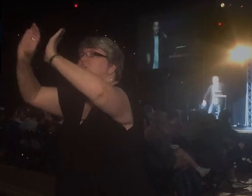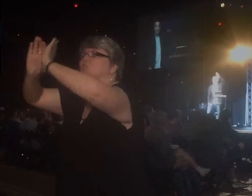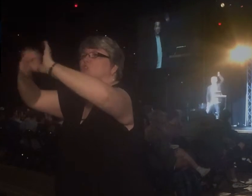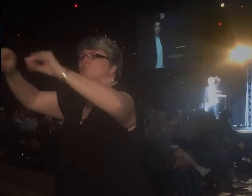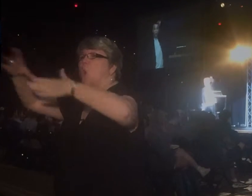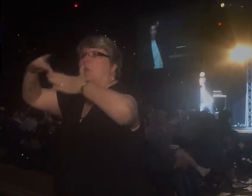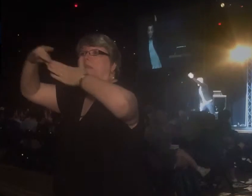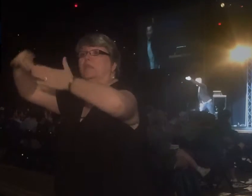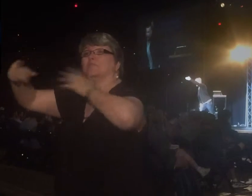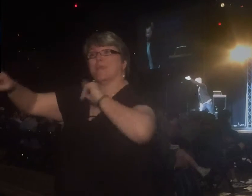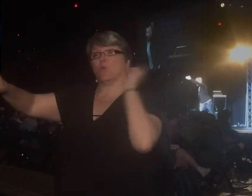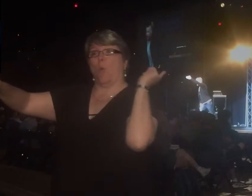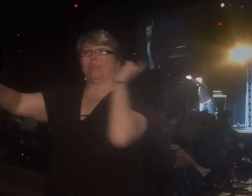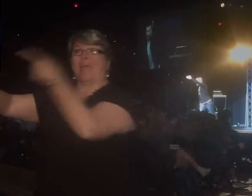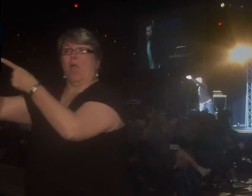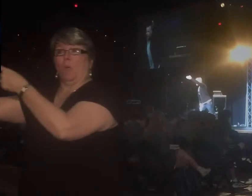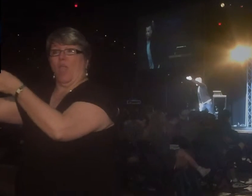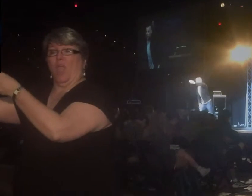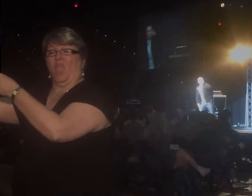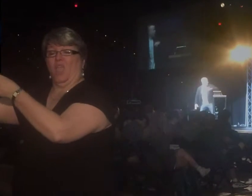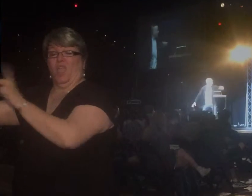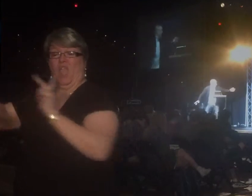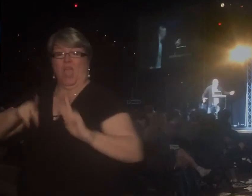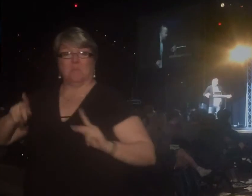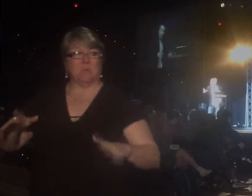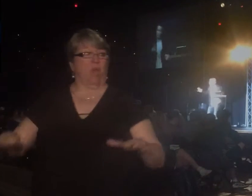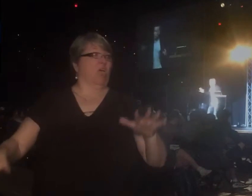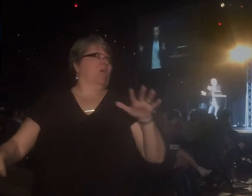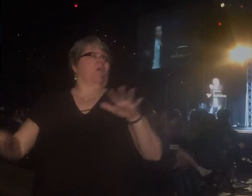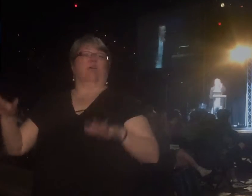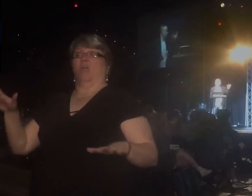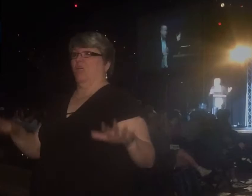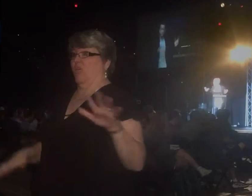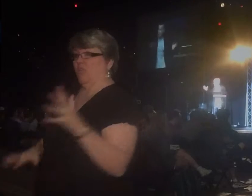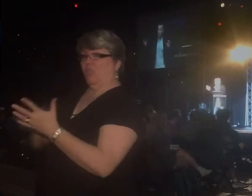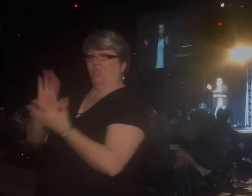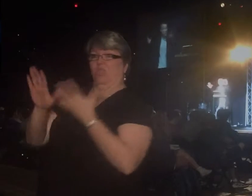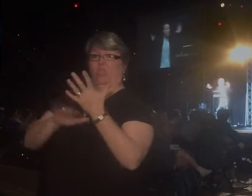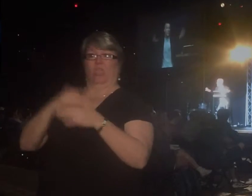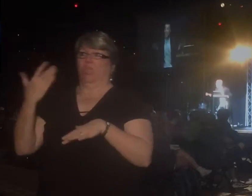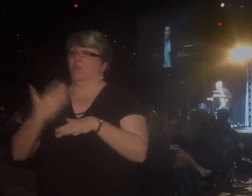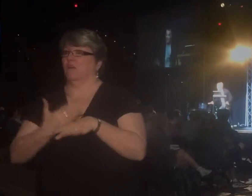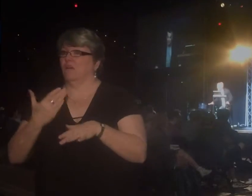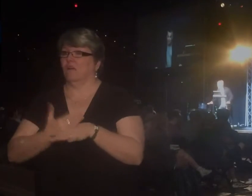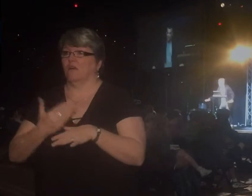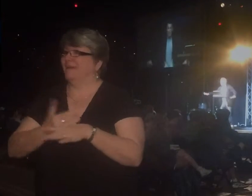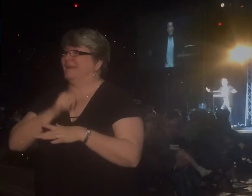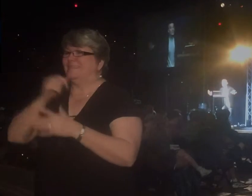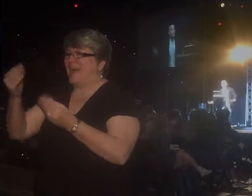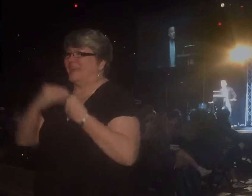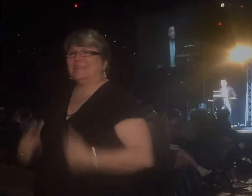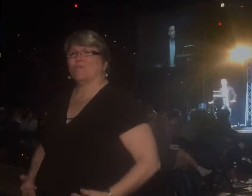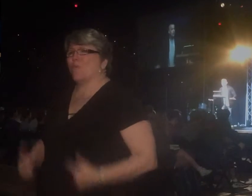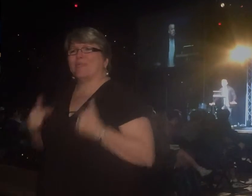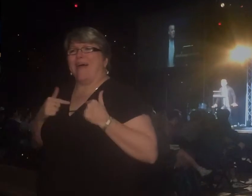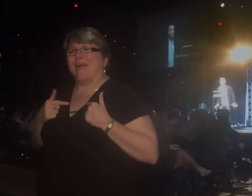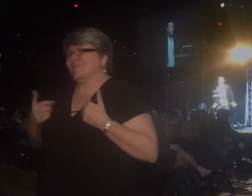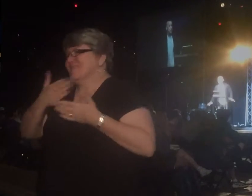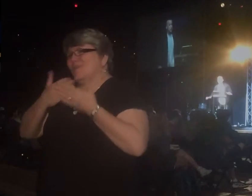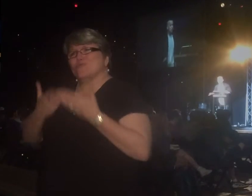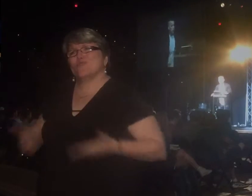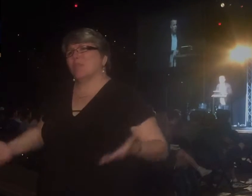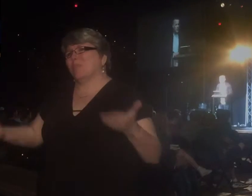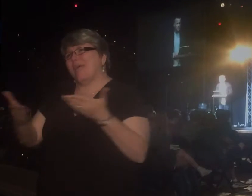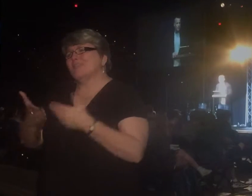where there's no leader saying, we're going that way. People feel out of control, they feel disturbed, and it's not life-giving. It's not a